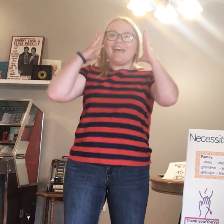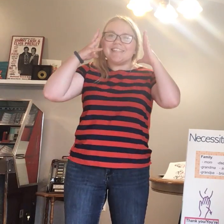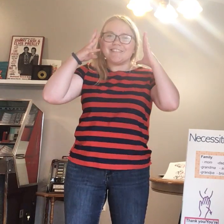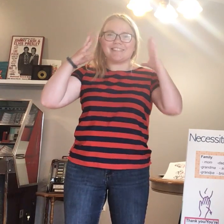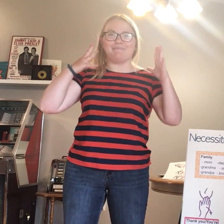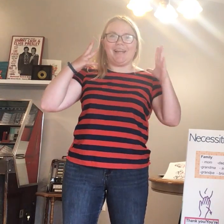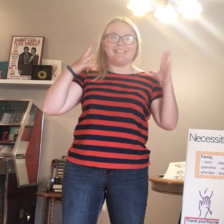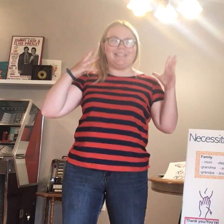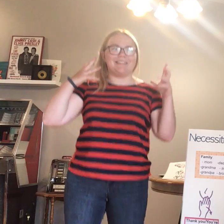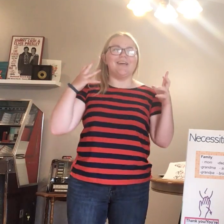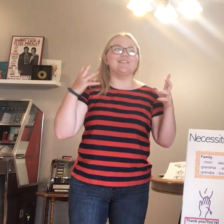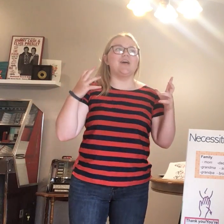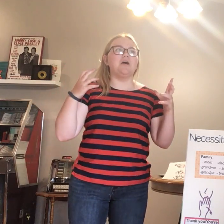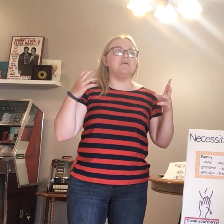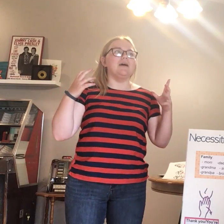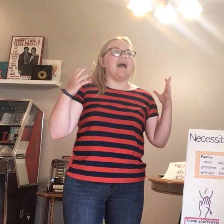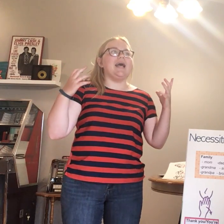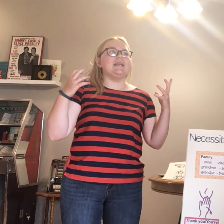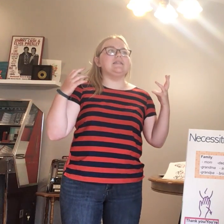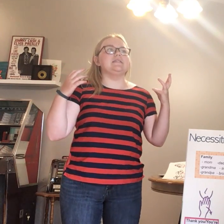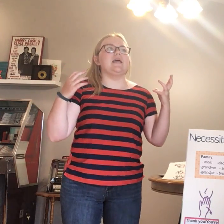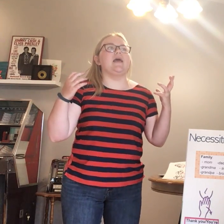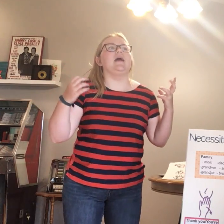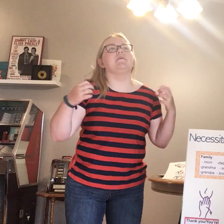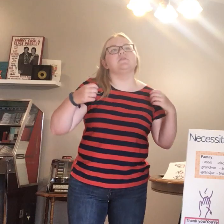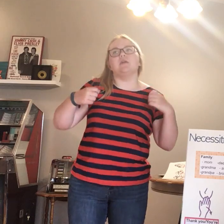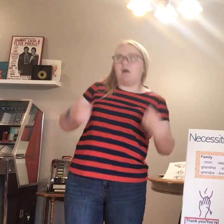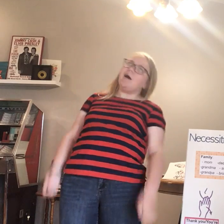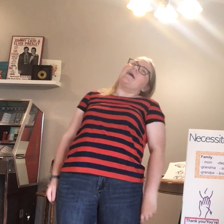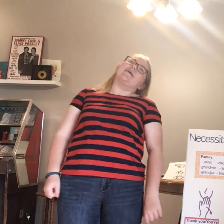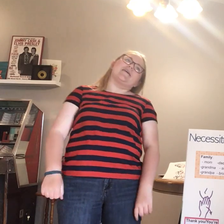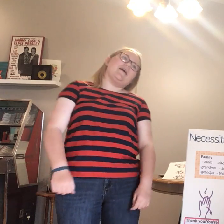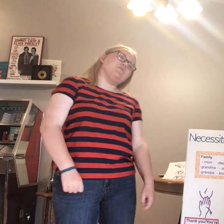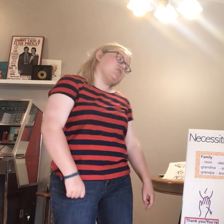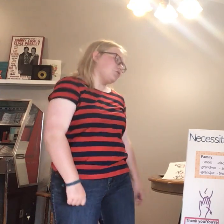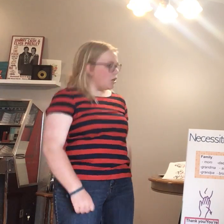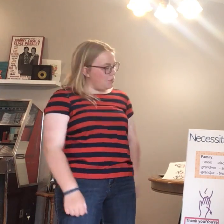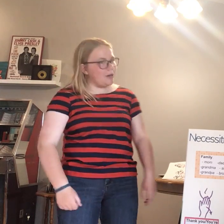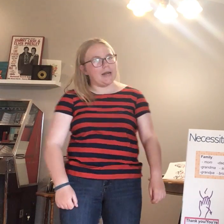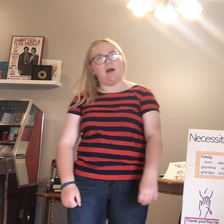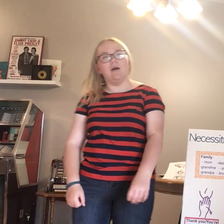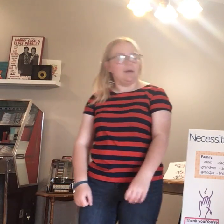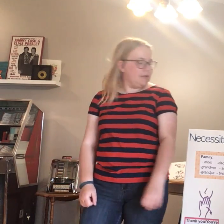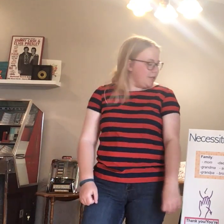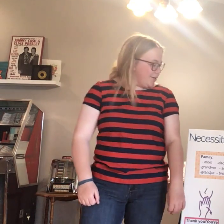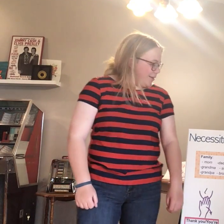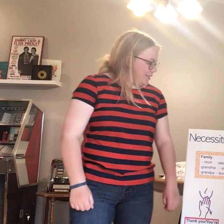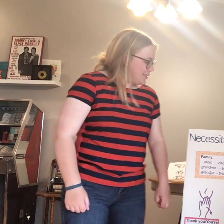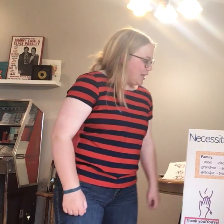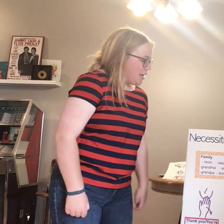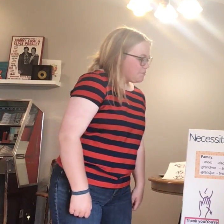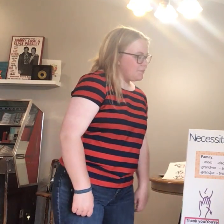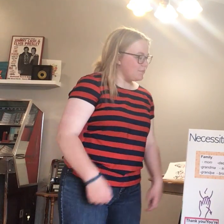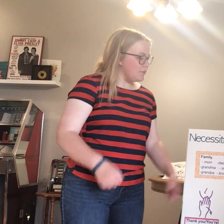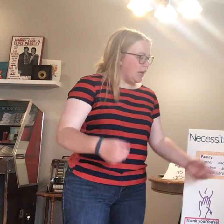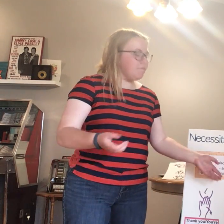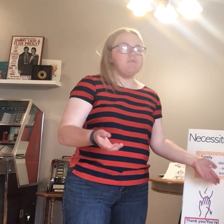facial expressions. So I can say, I'm tired. I'm so worn out. I can say, I'm fine.